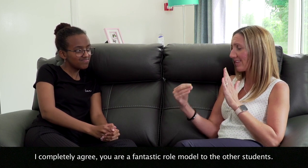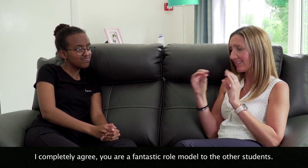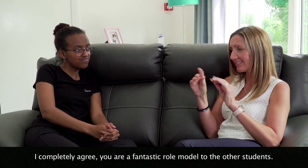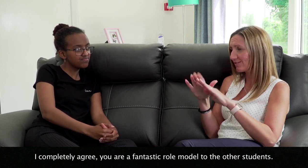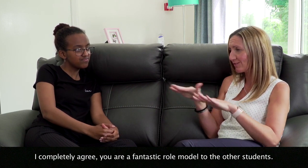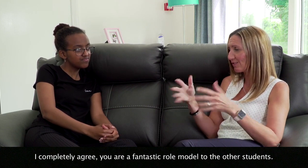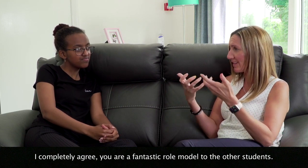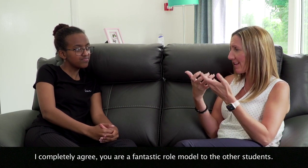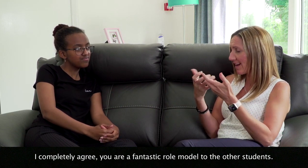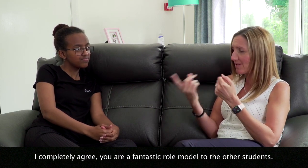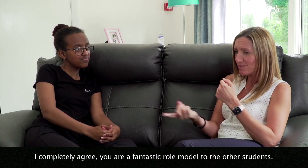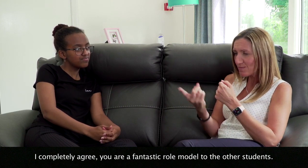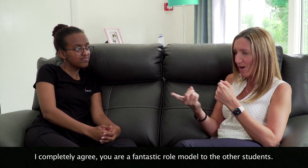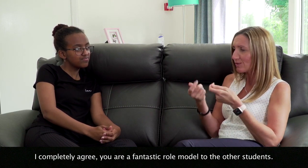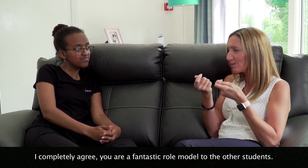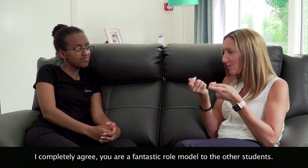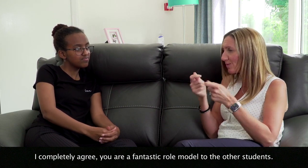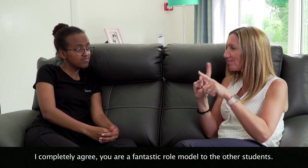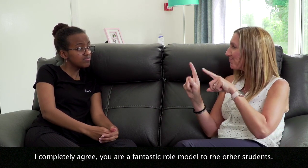completely agree. You're a fantastic role model to the other students.